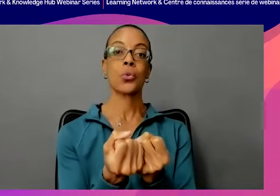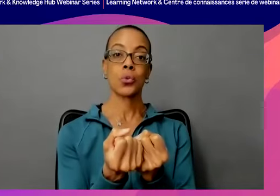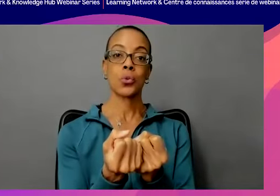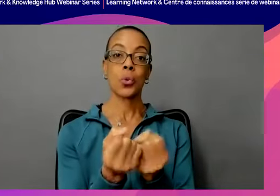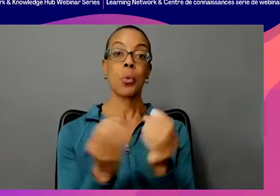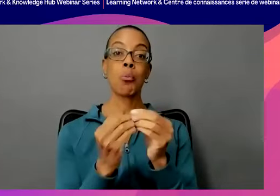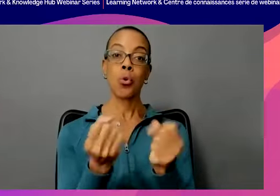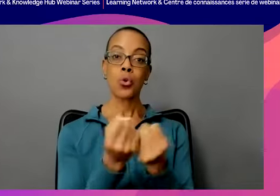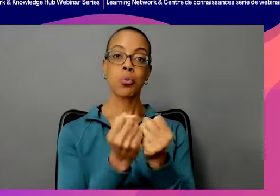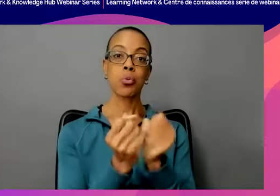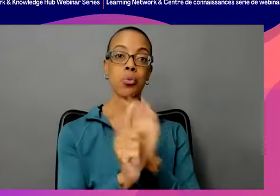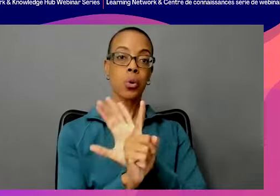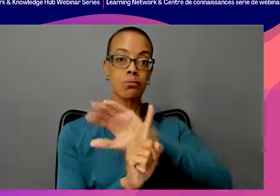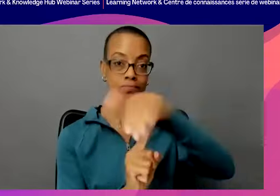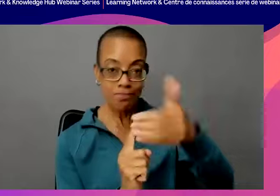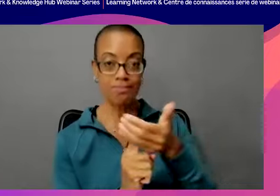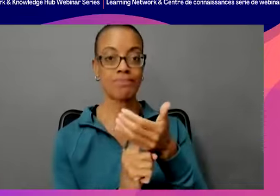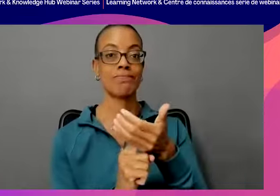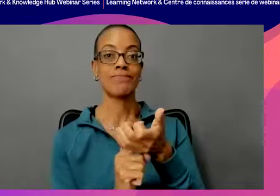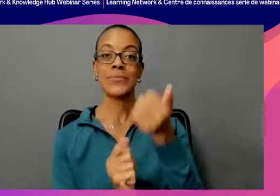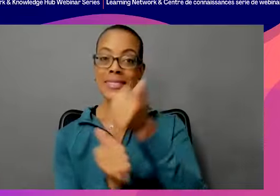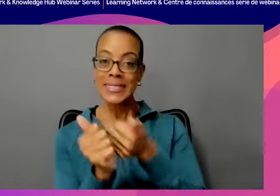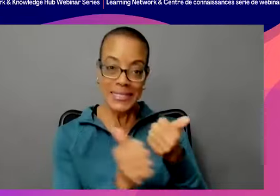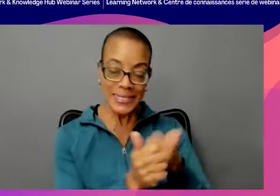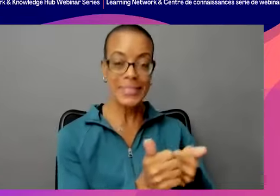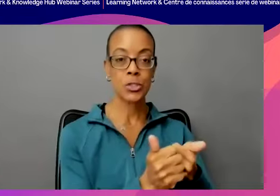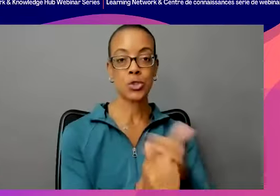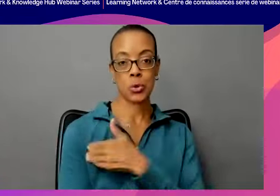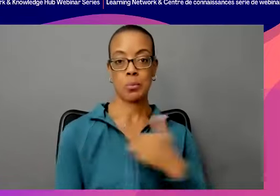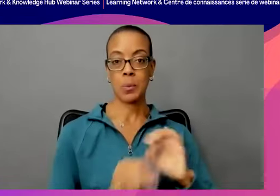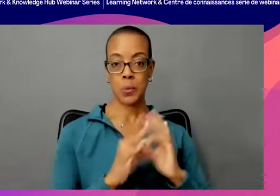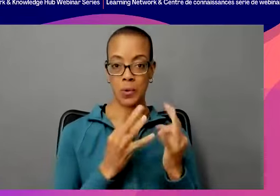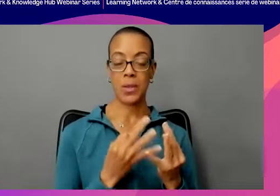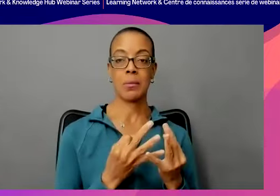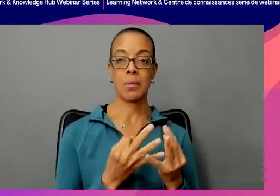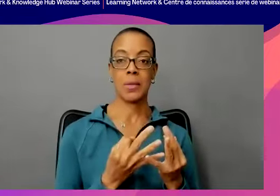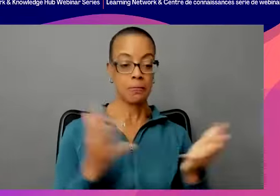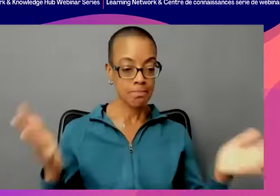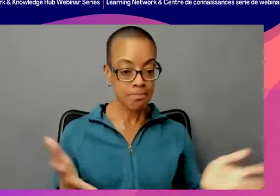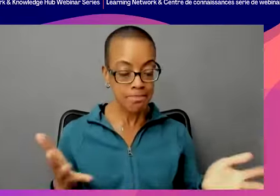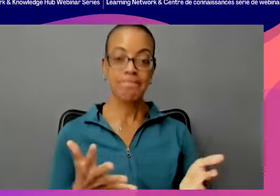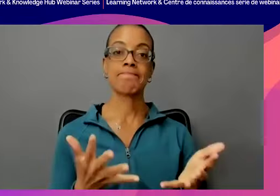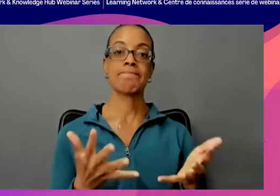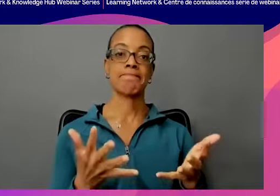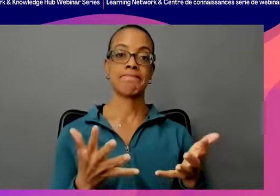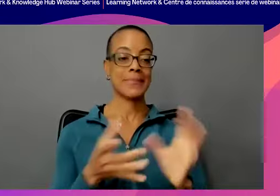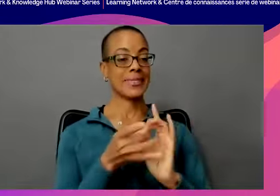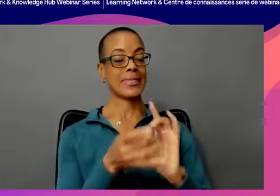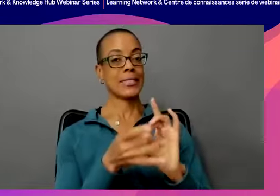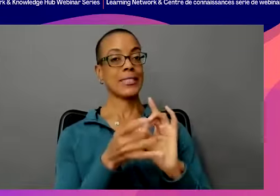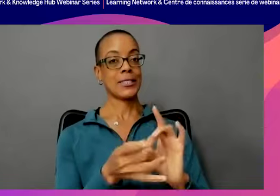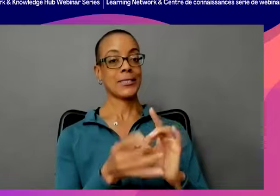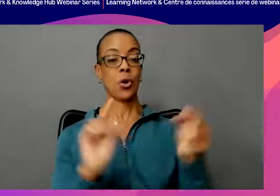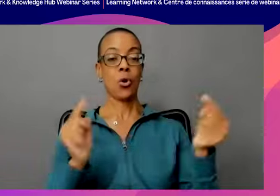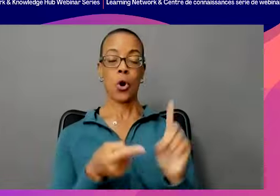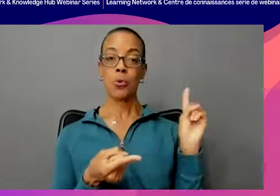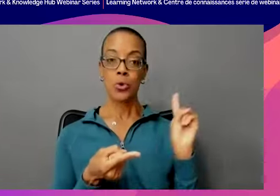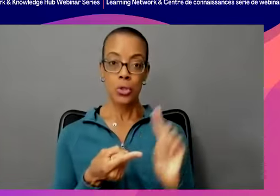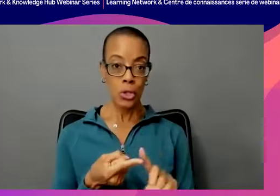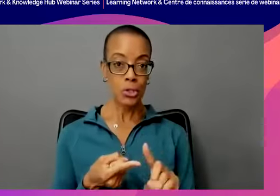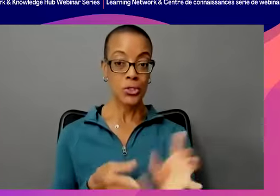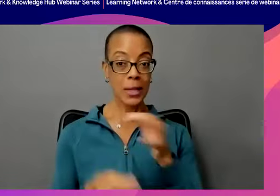each member of the family to facilitate connection, to have a harm reduction approach, and not keep doing what we're doing, which